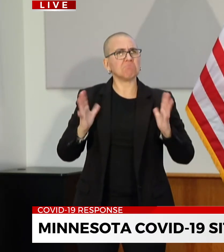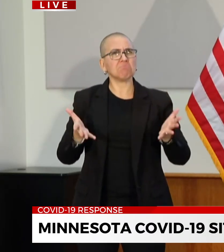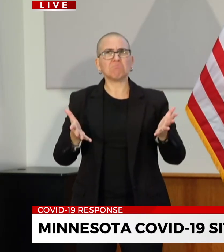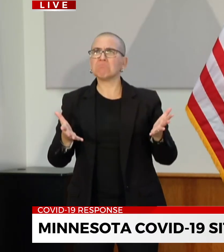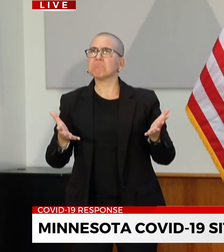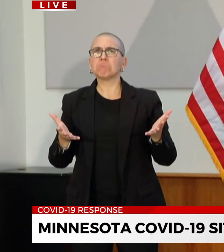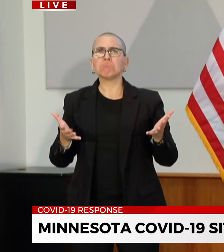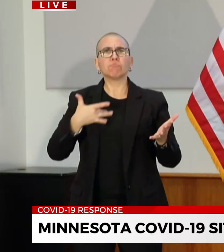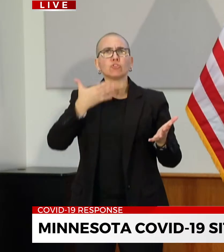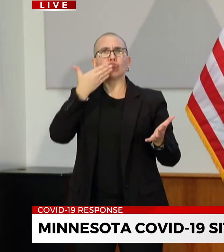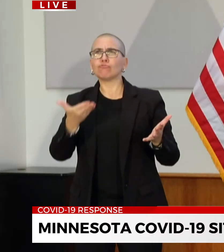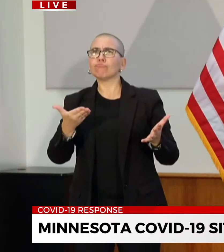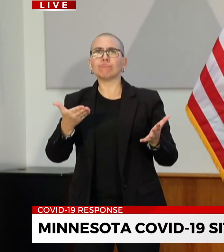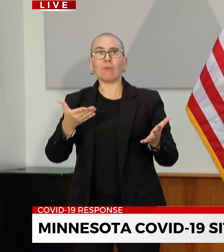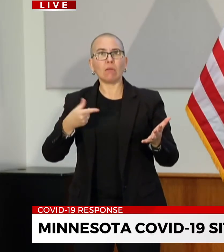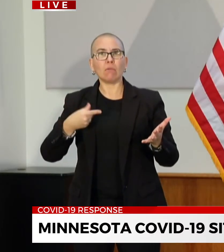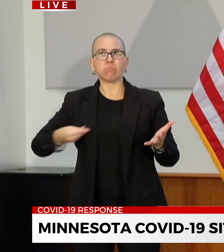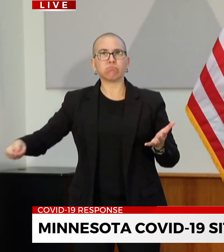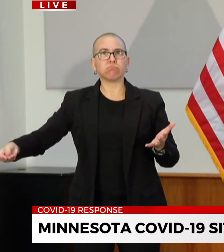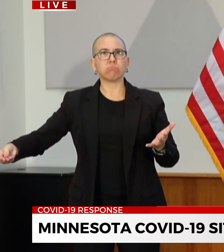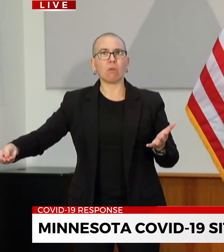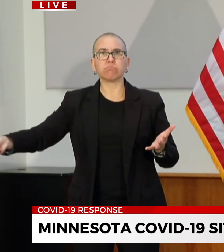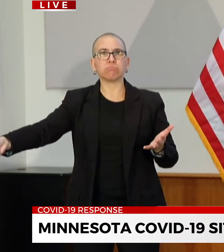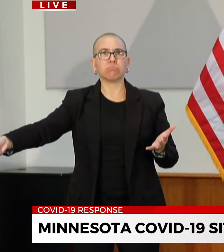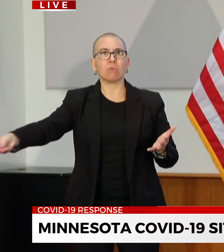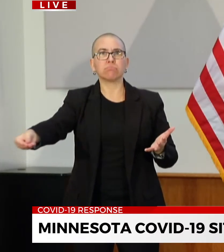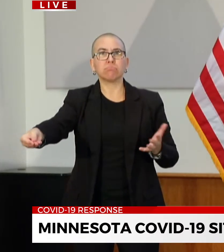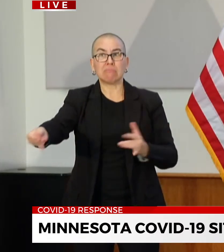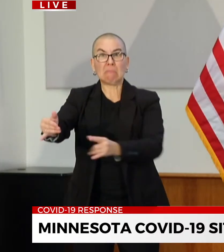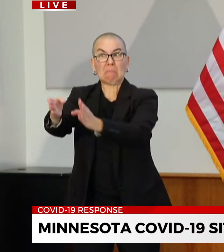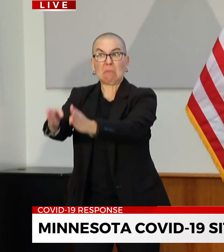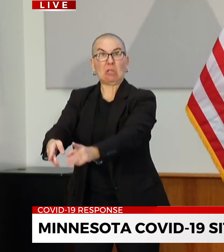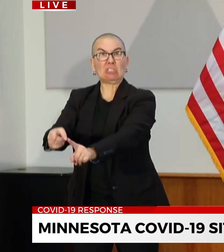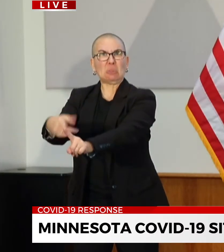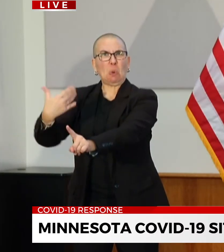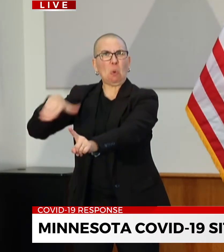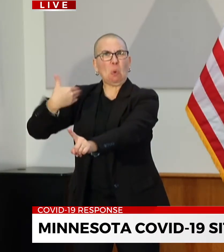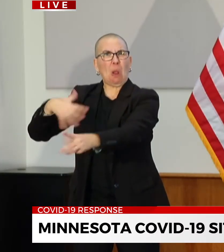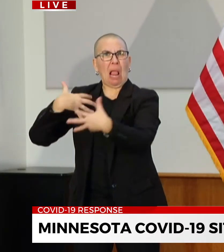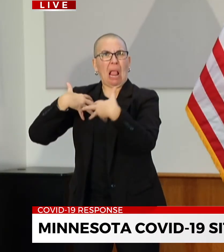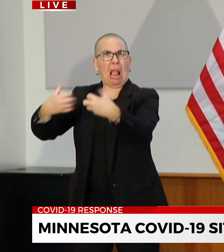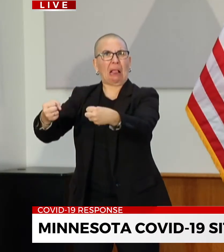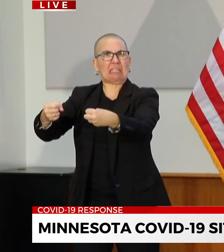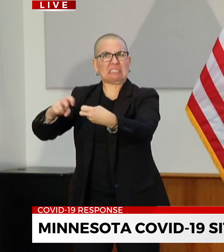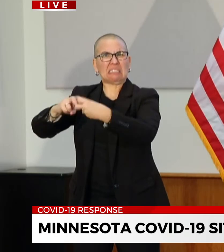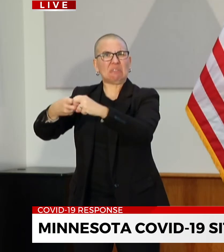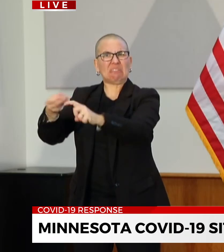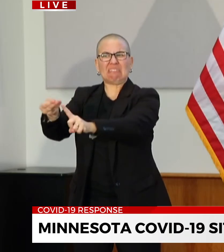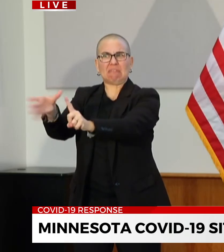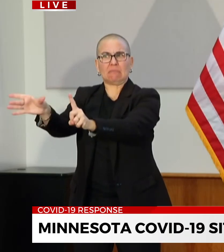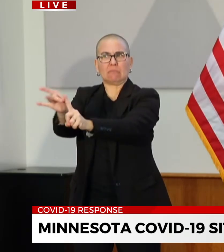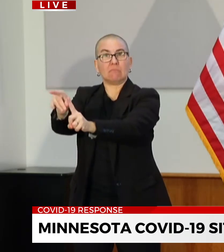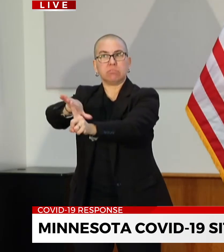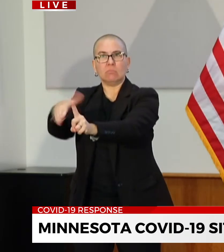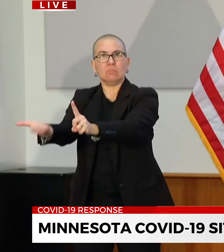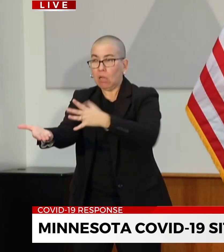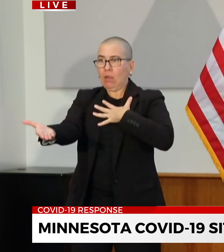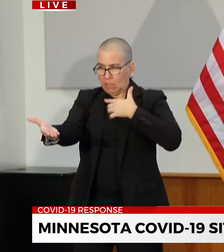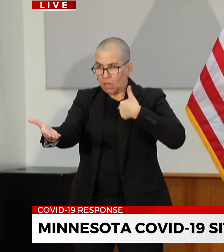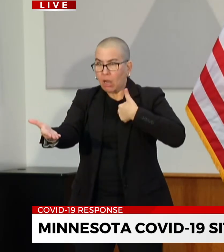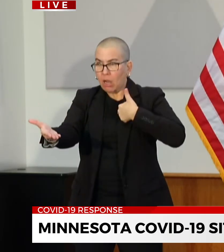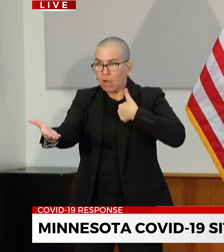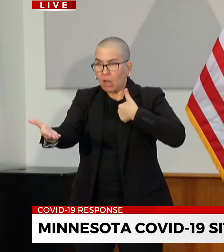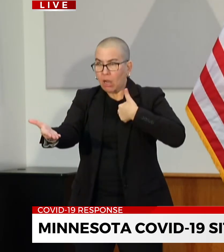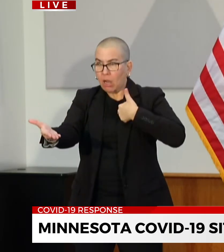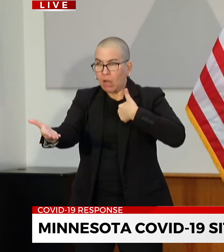or possibly even die. And this transmission can happen even before we know we've got COVID. And that is one of the